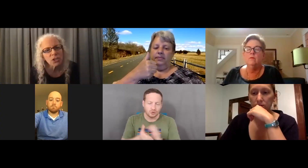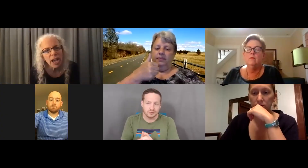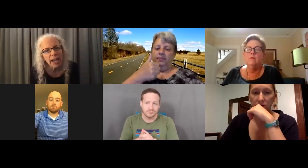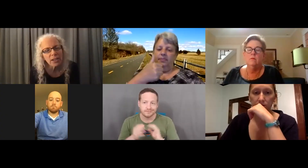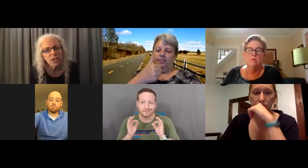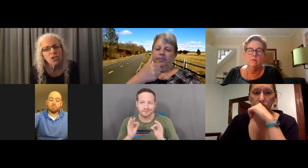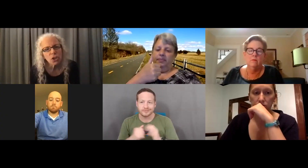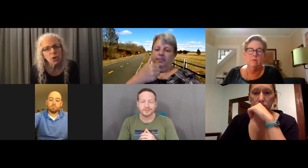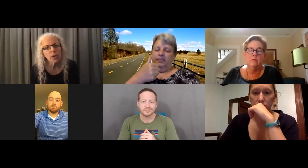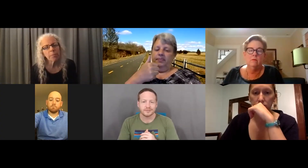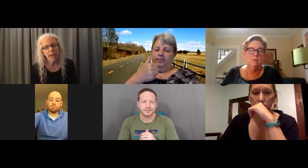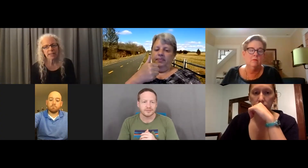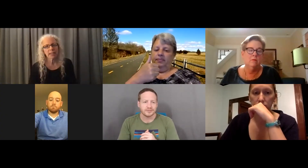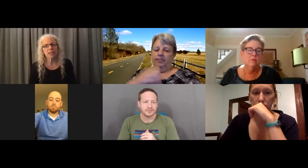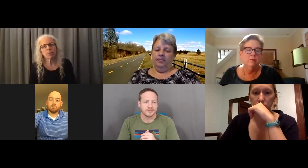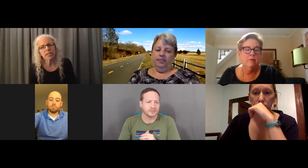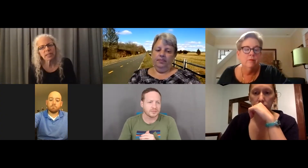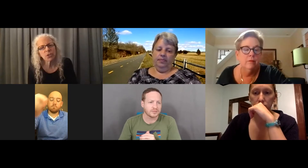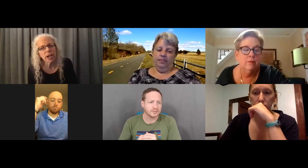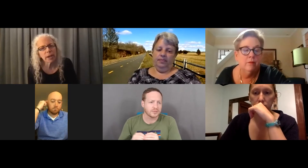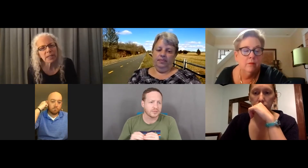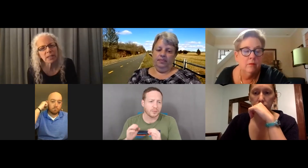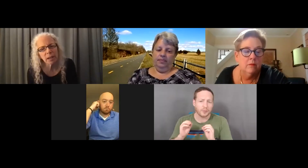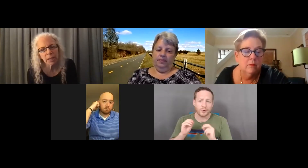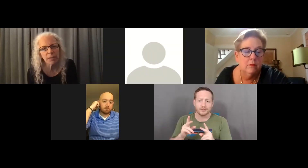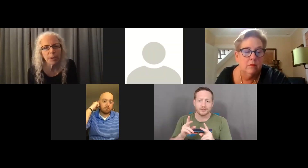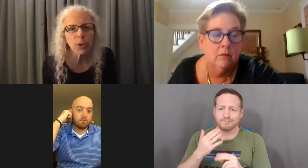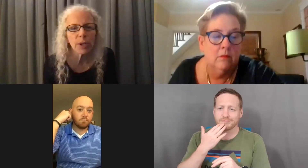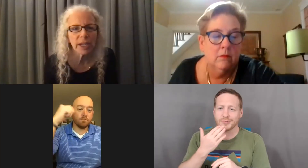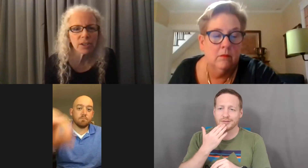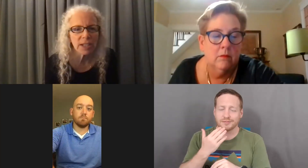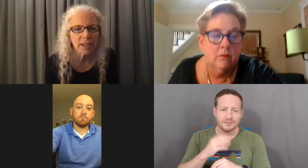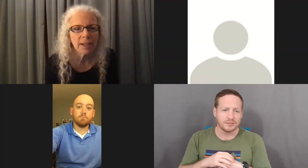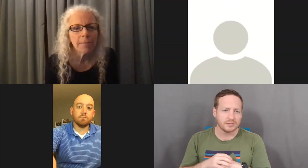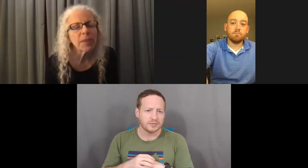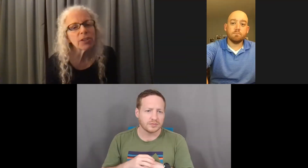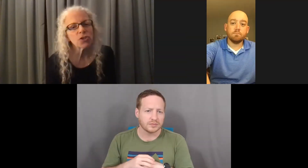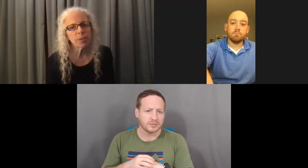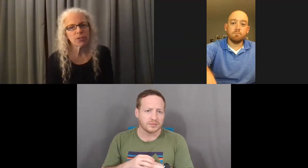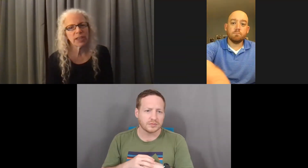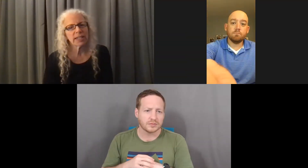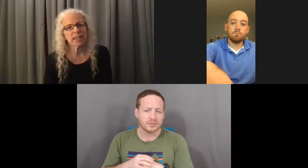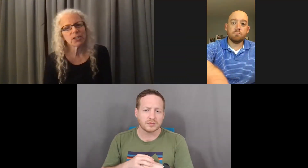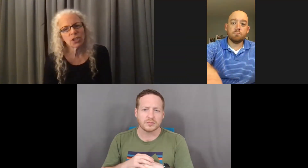chat. So it passes because it's unanimous among the people who are here still. Thank you so much for that discussion.